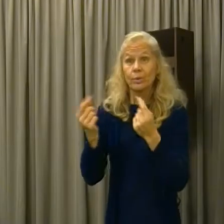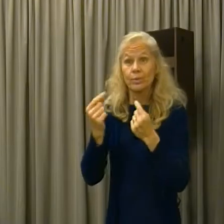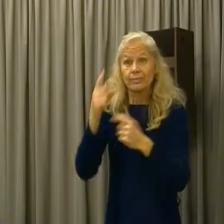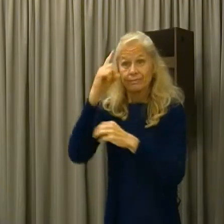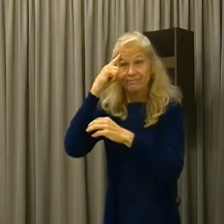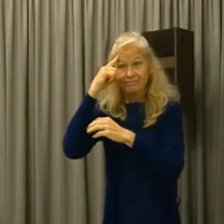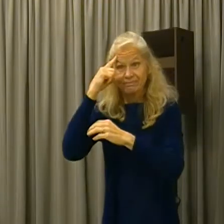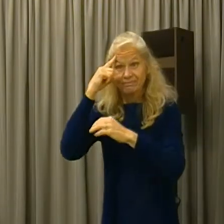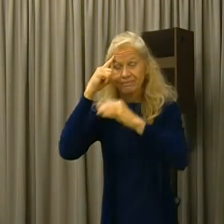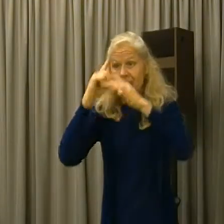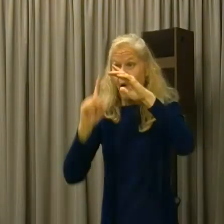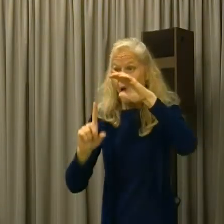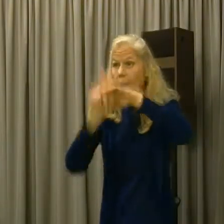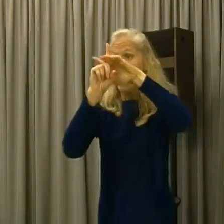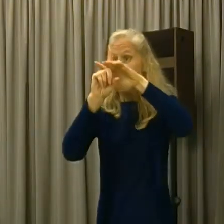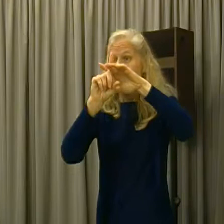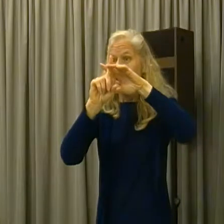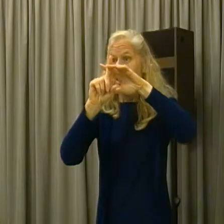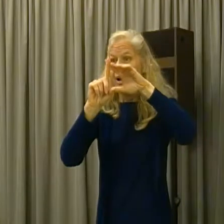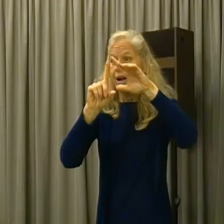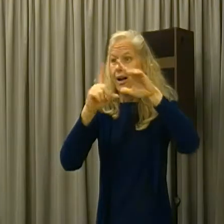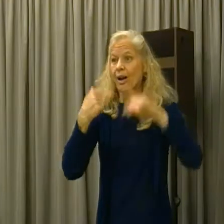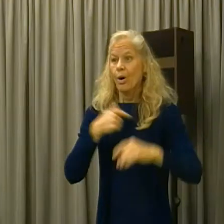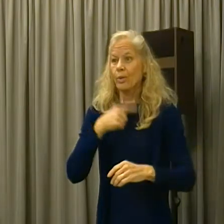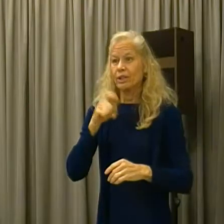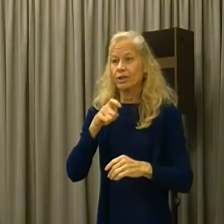Am I going to say that just because somebody offended me?